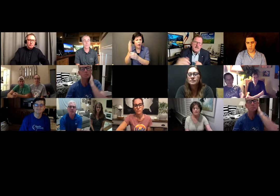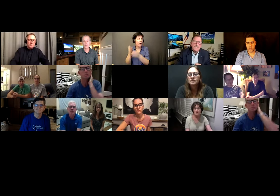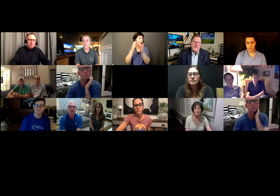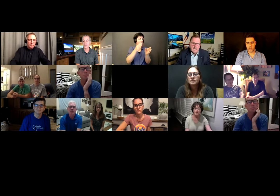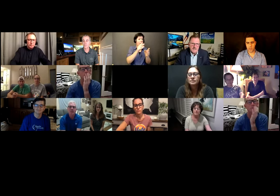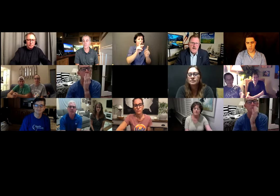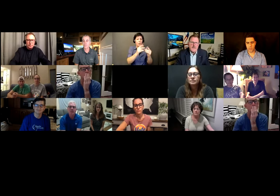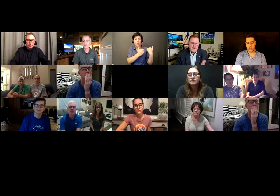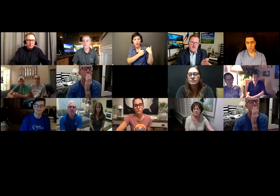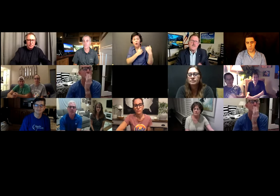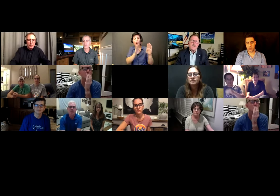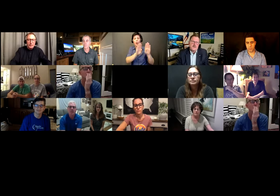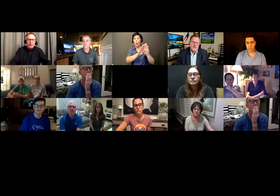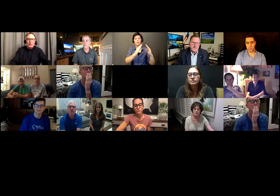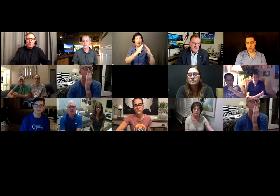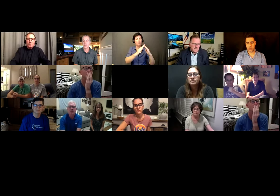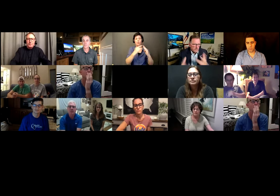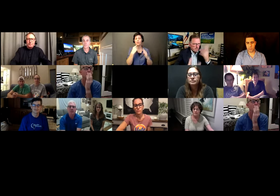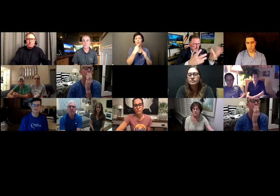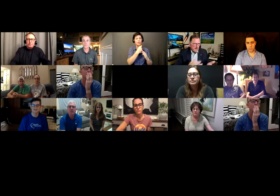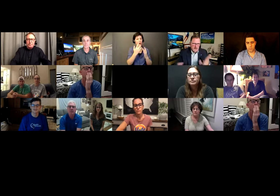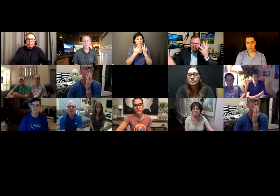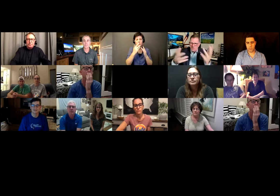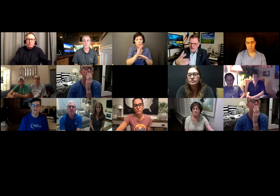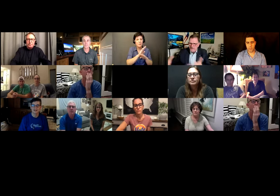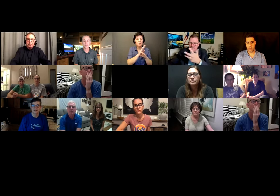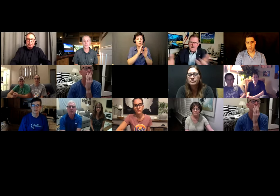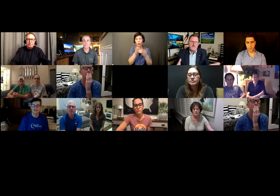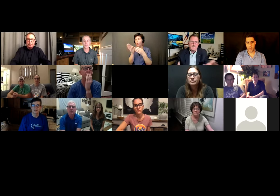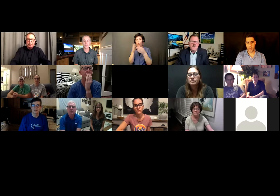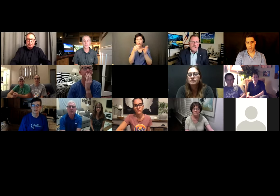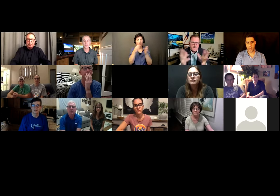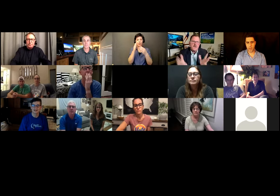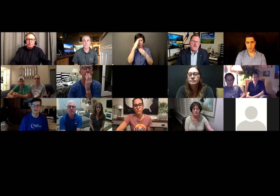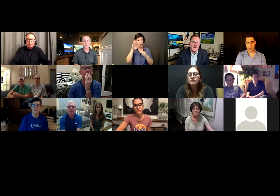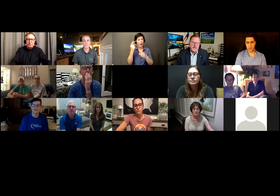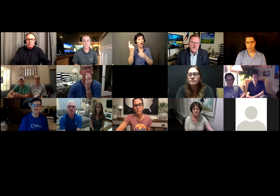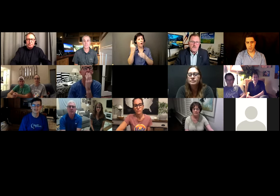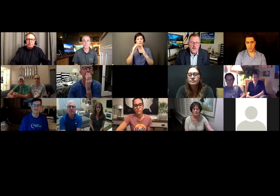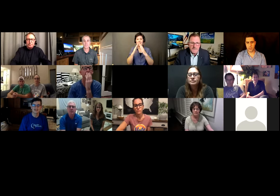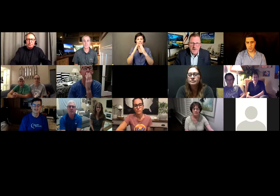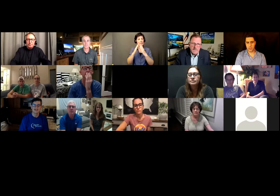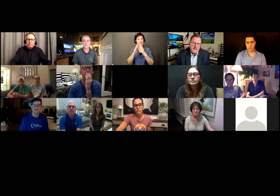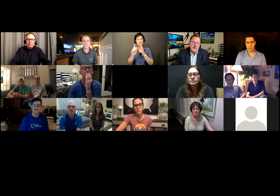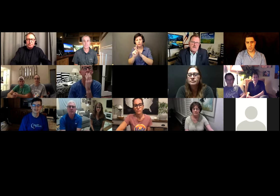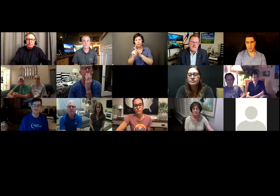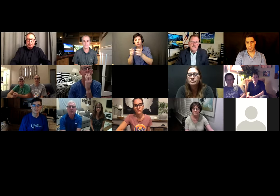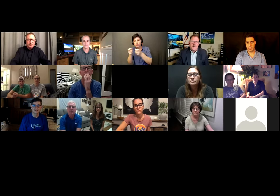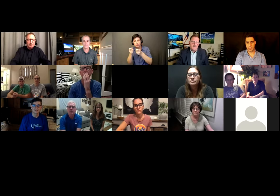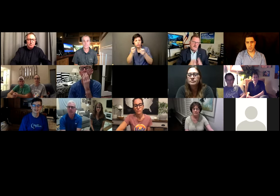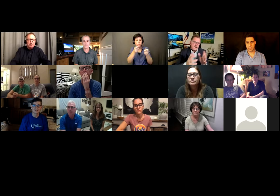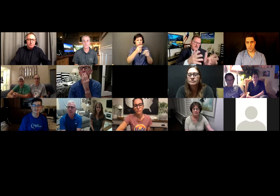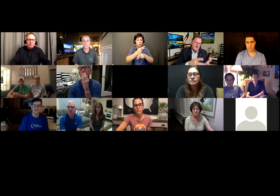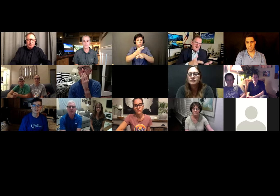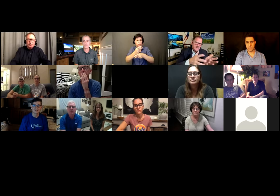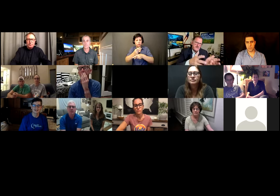And we need to close the downtown because restaurants aren't doing business. So the radar keeps bringing in things and you deal with that. And for 25 years, on